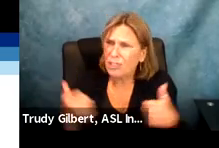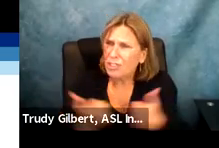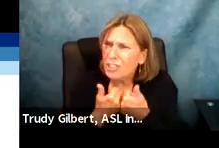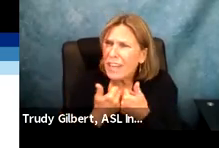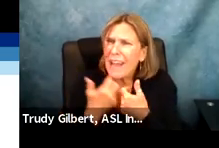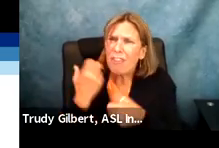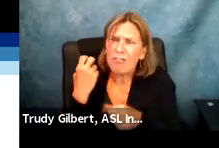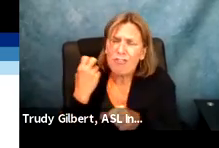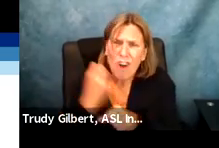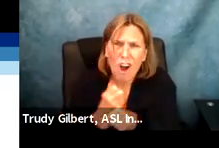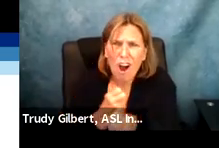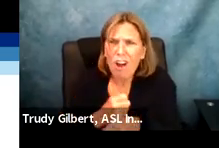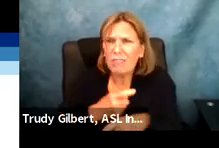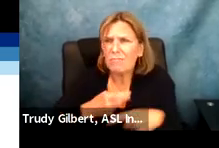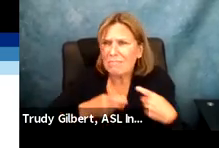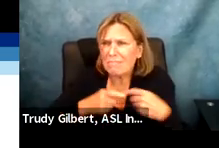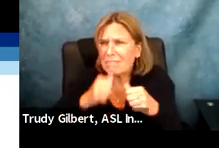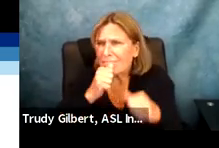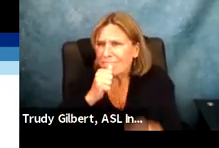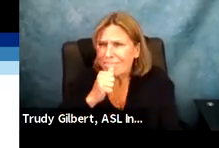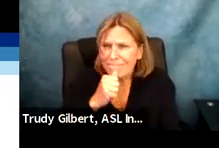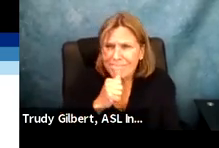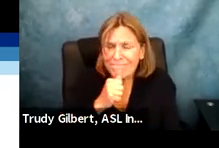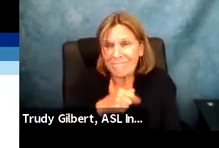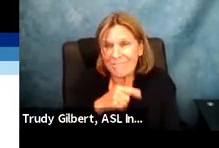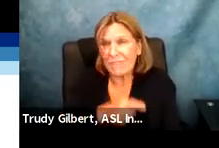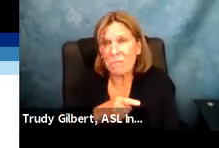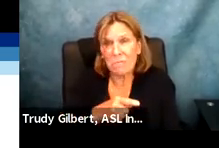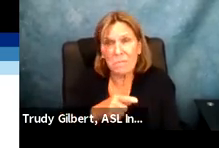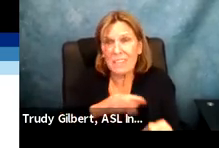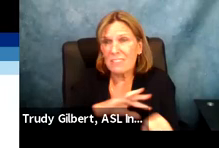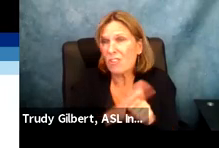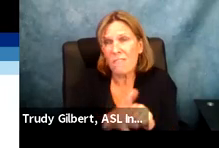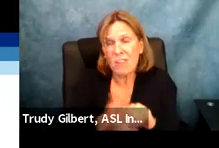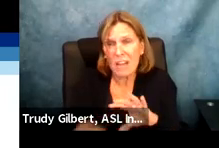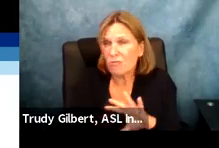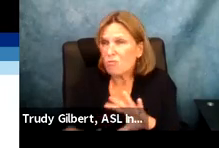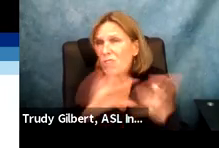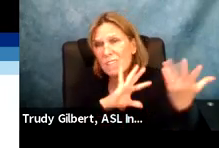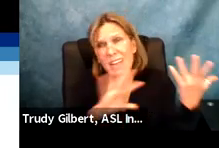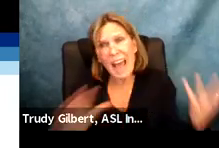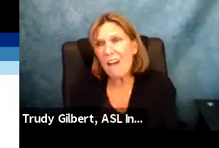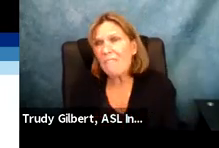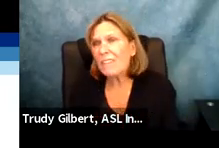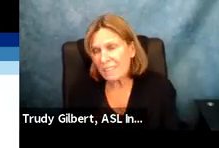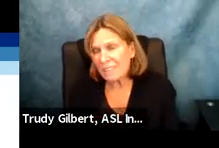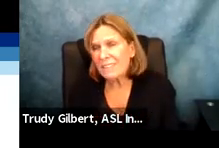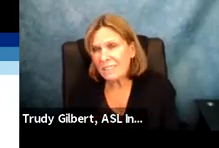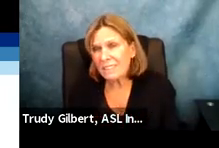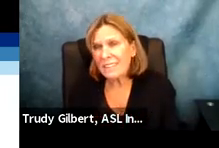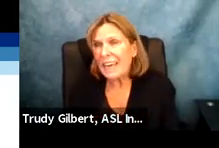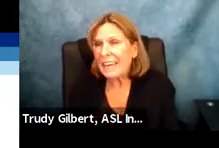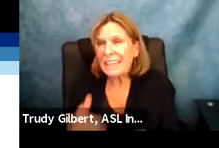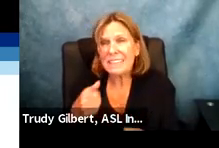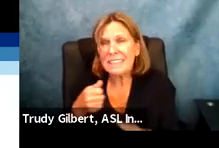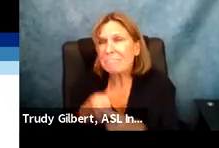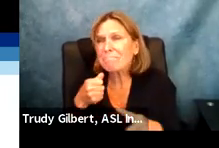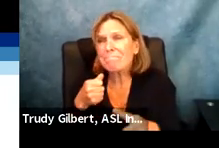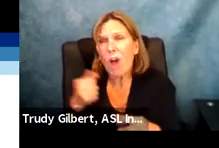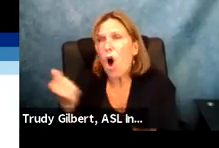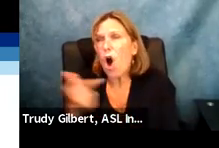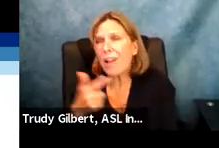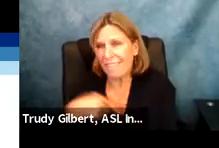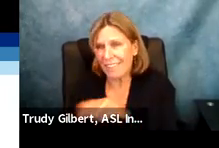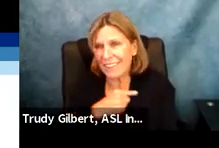has really wreaked havoc directly and indirectly, and it's affected all of us. But there is this really bright spot, and that